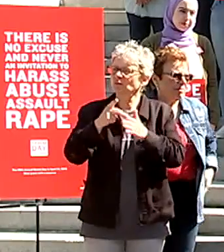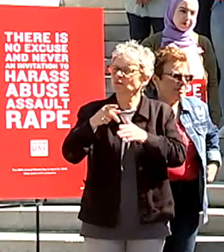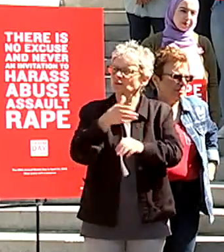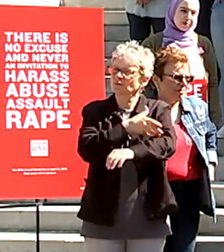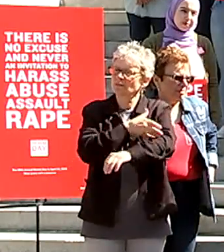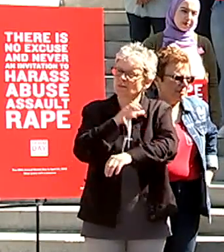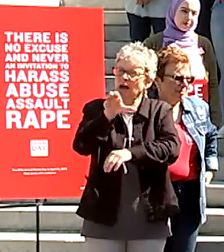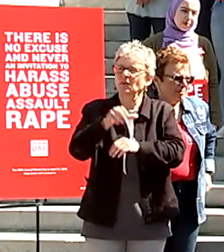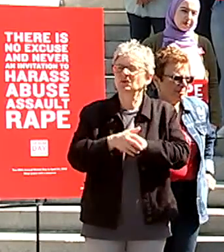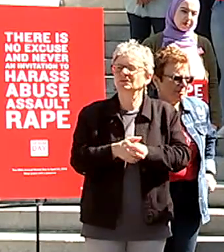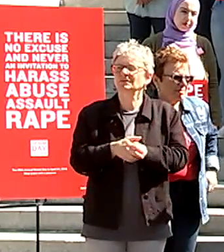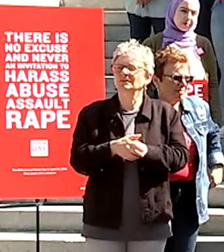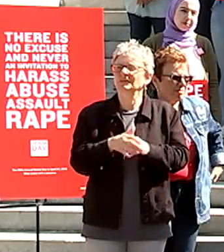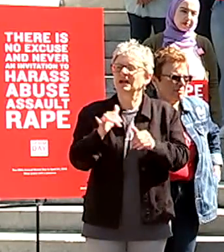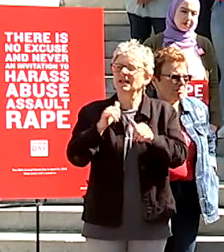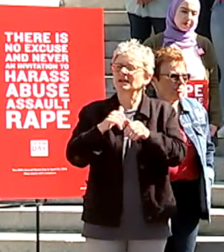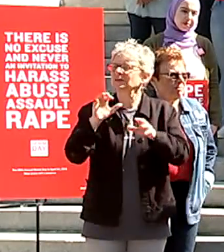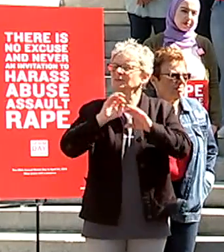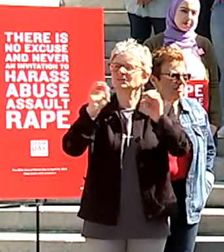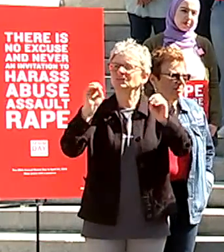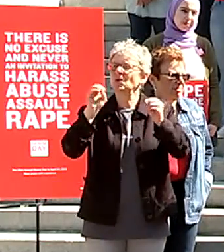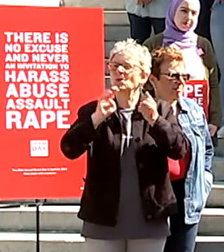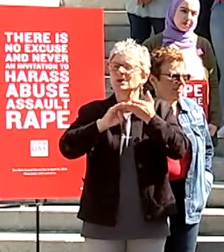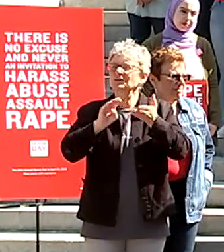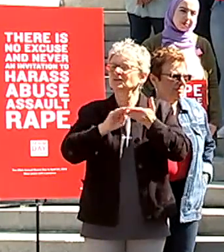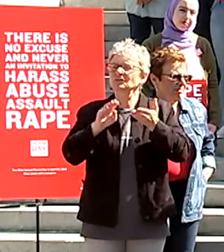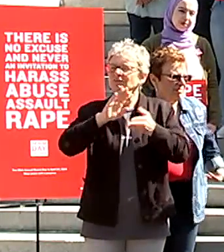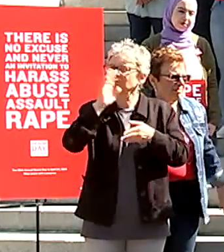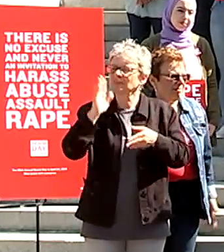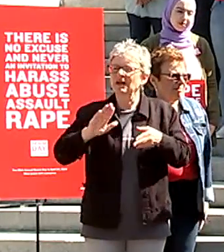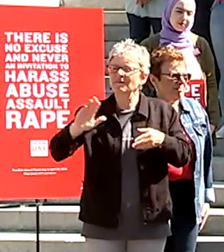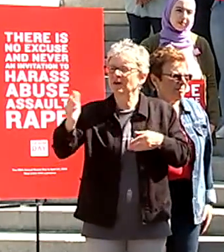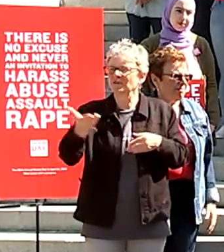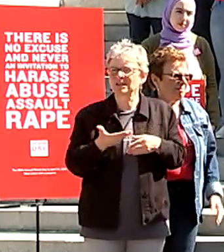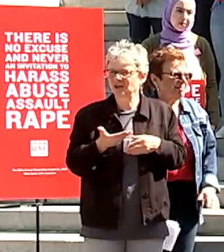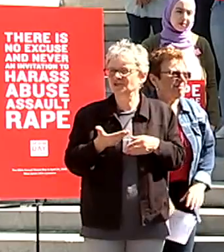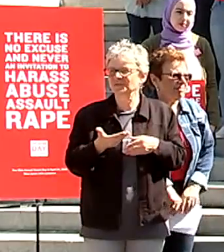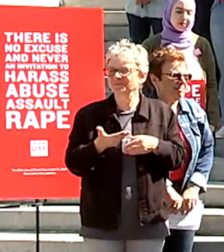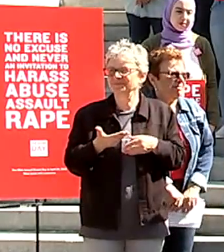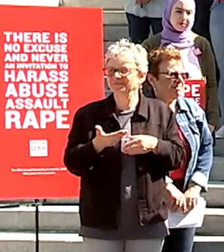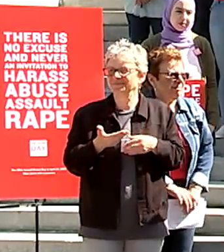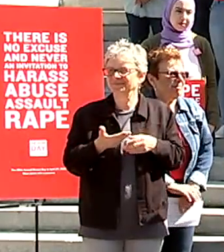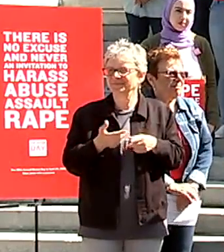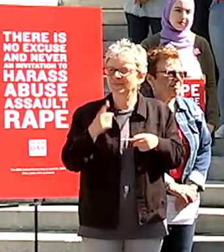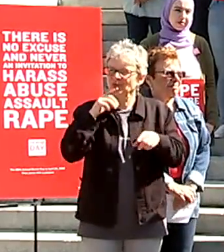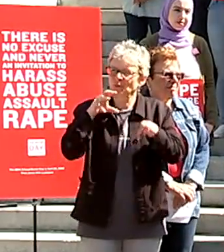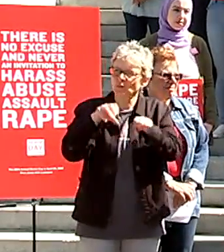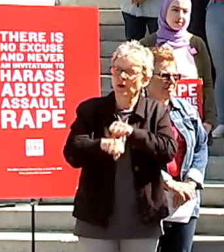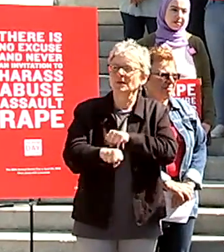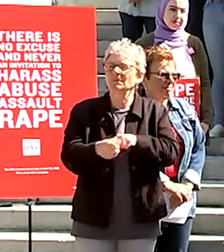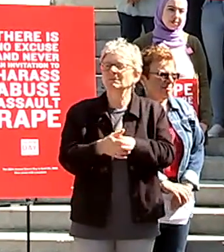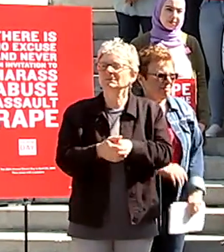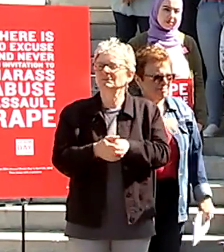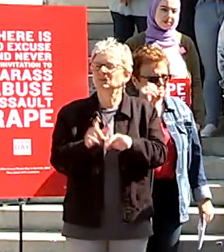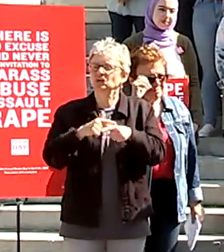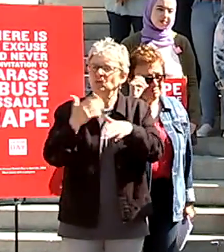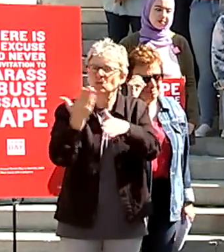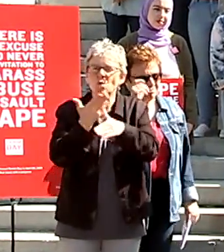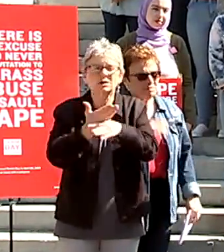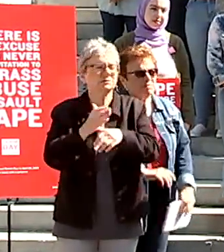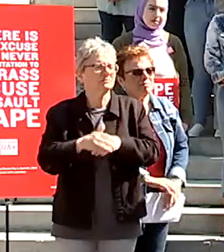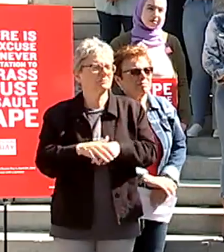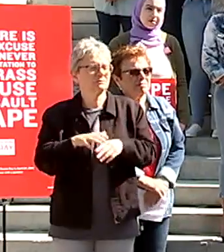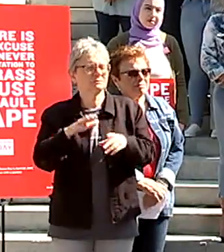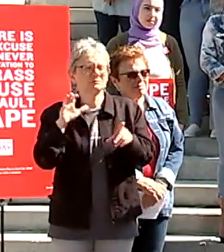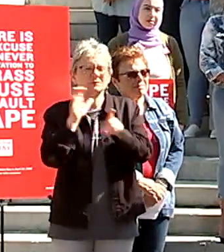power that there is no excuse, never an invitation to rape, to harass,